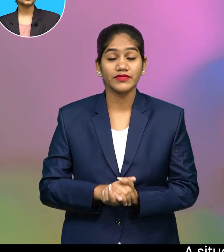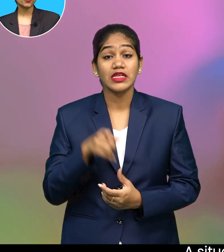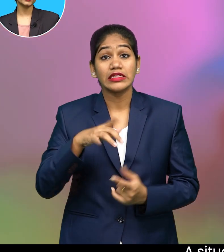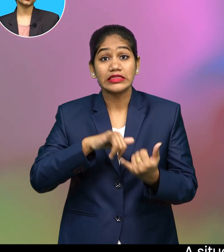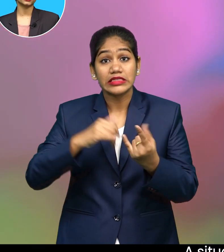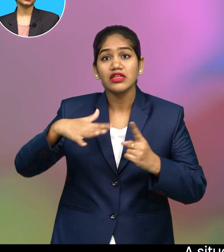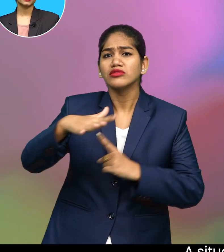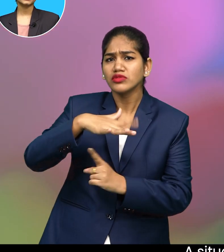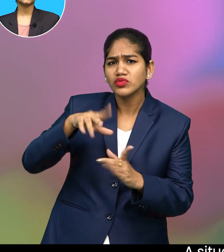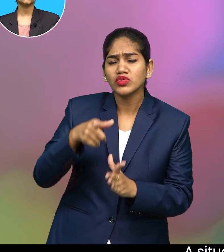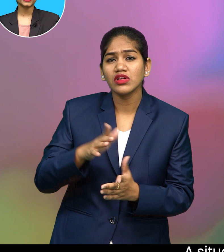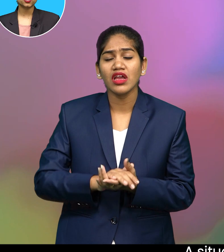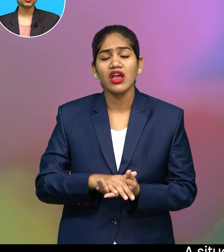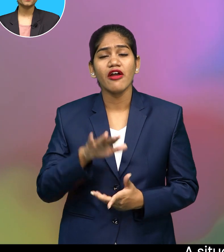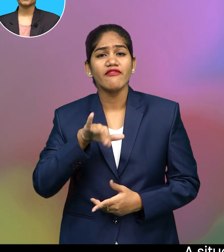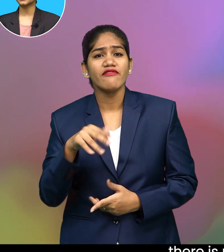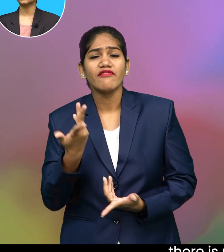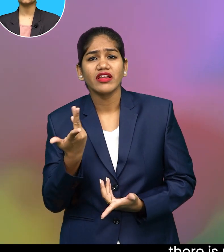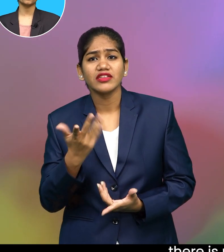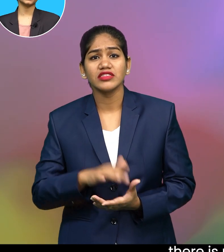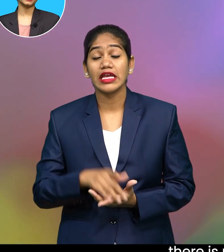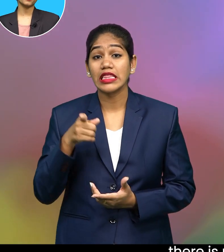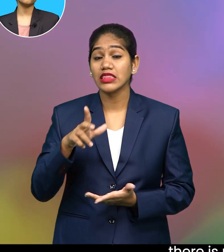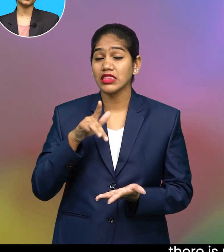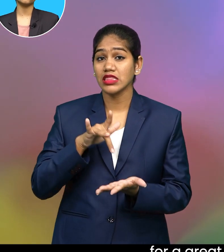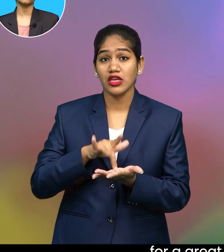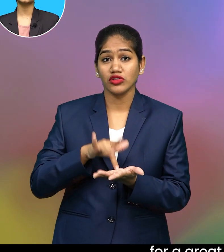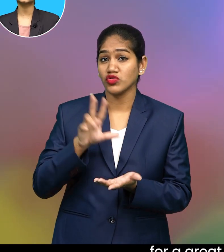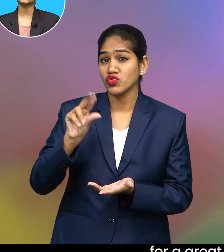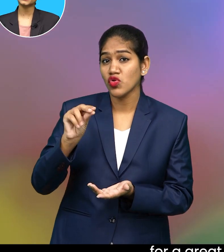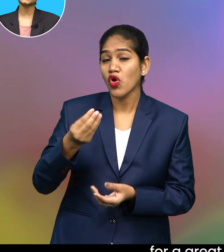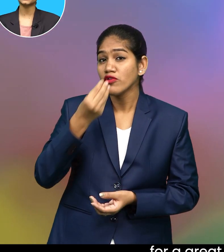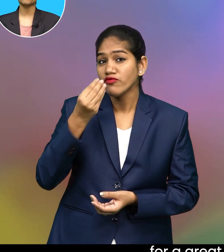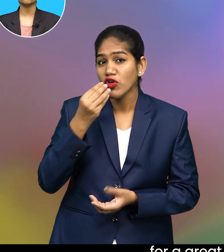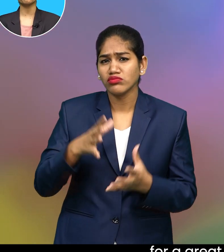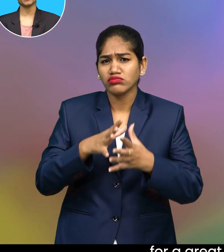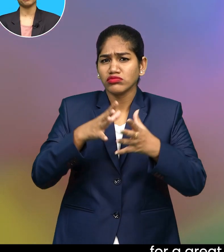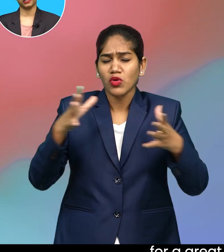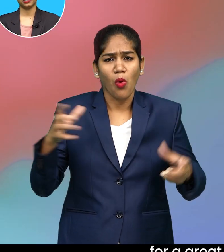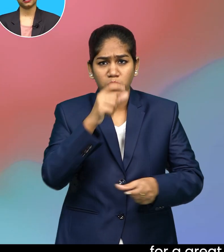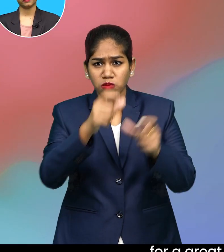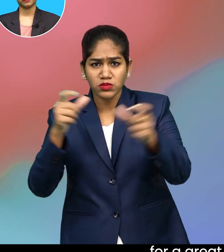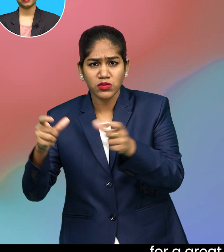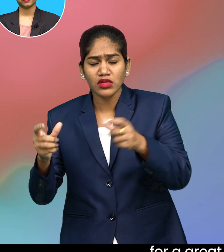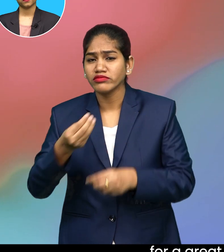A situation in which there is not enough food for a great number of